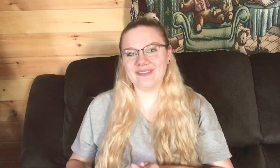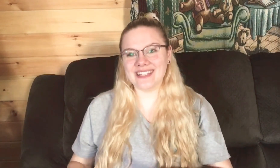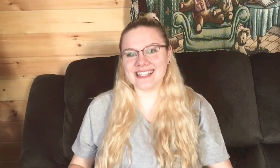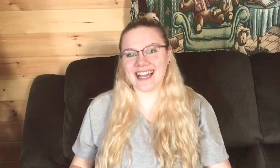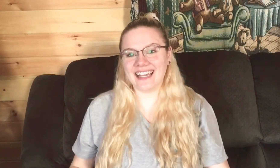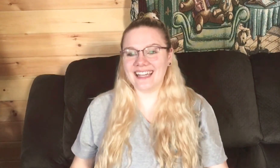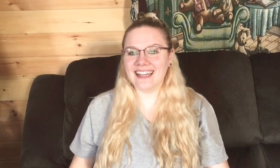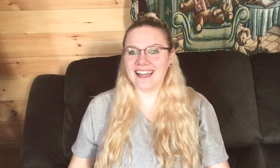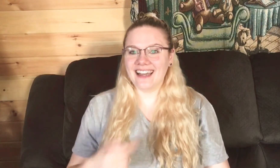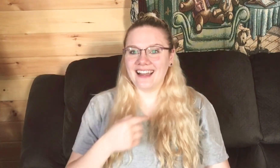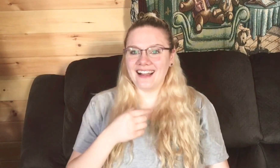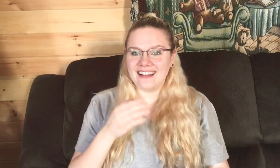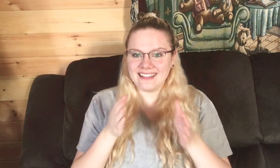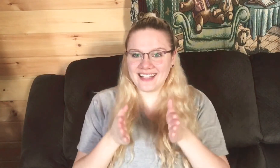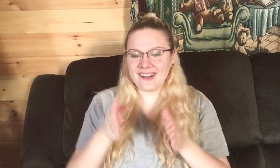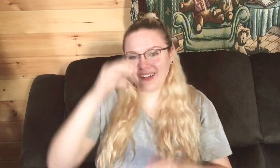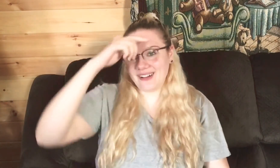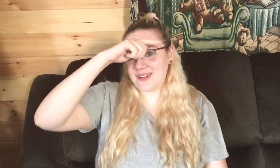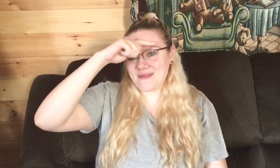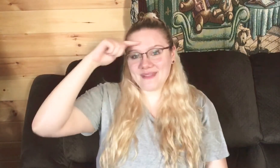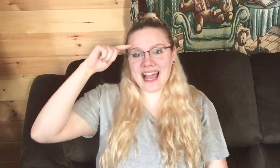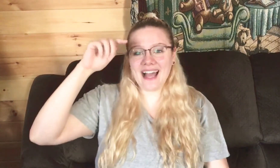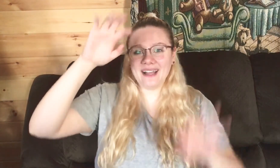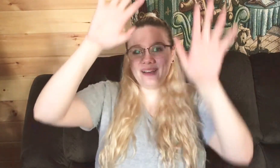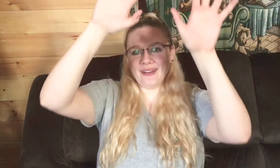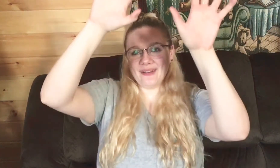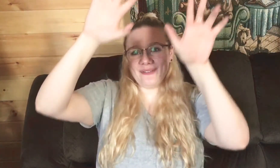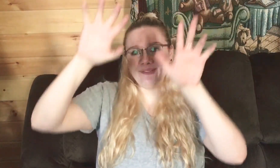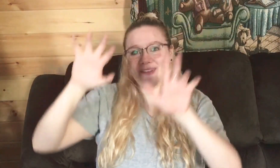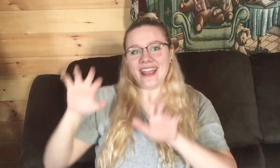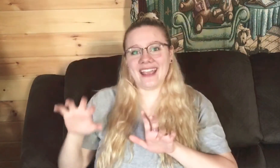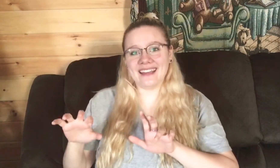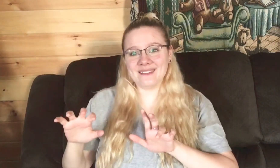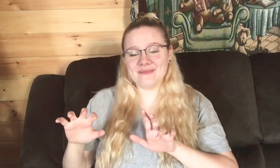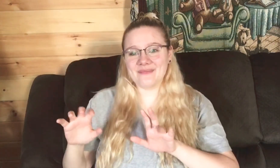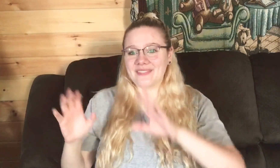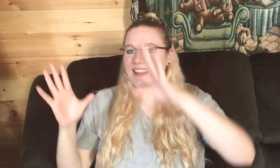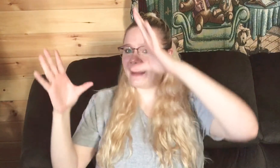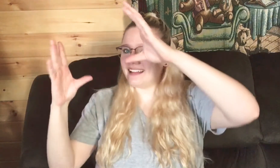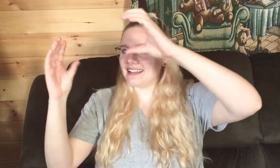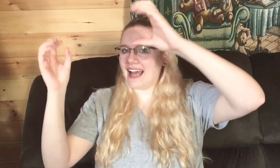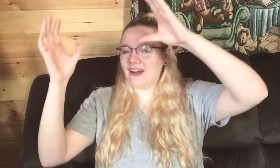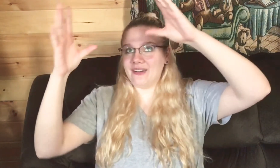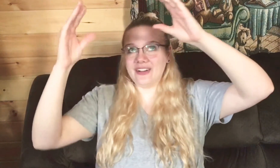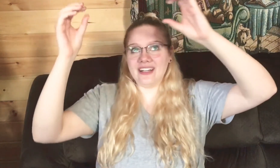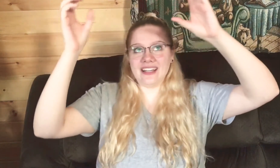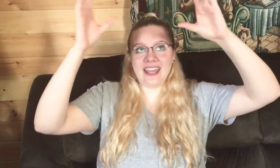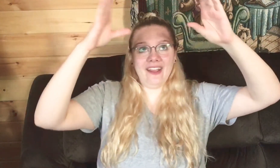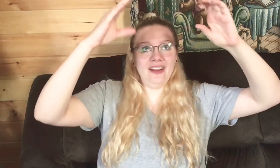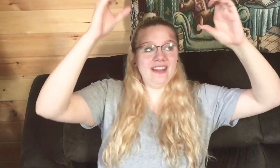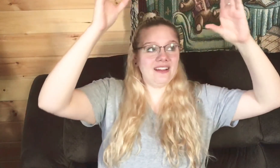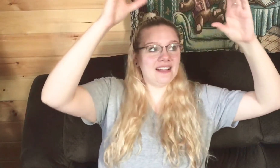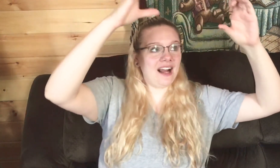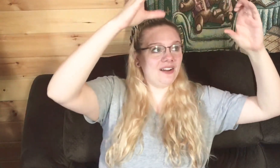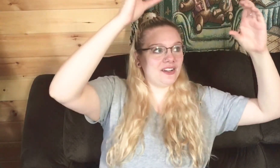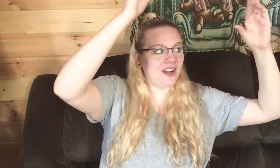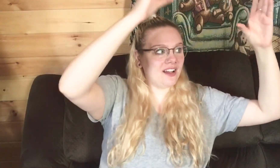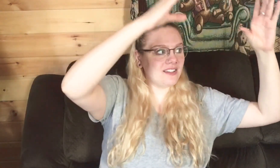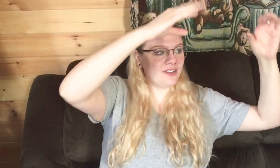the sky. Little black rain cloud. You're going to carry the cloud across your